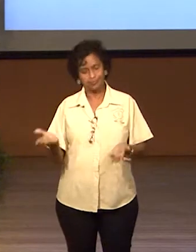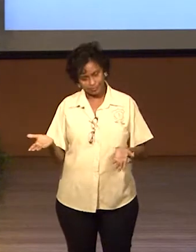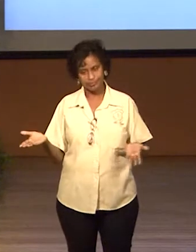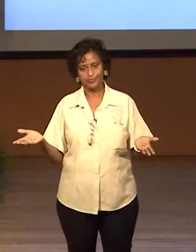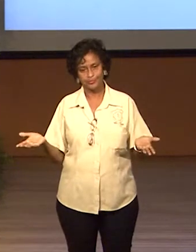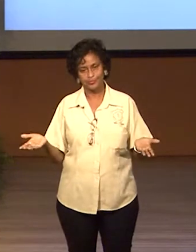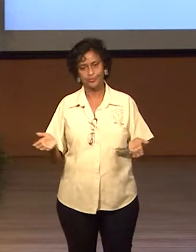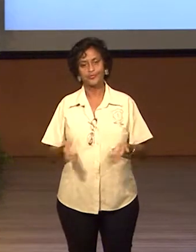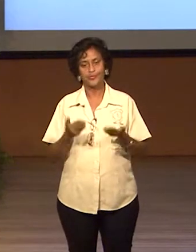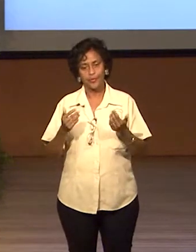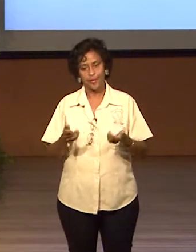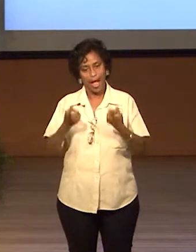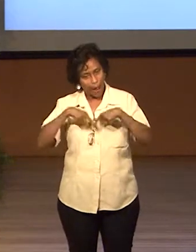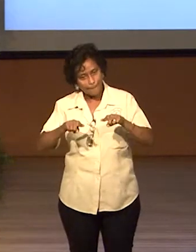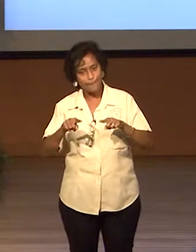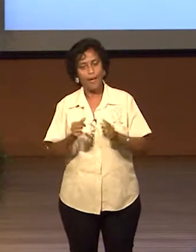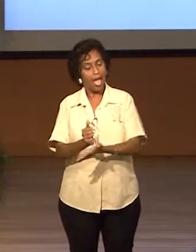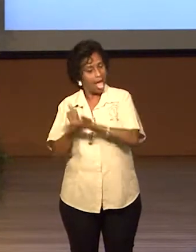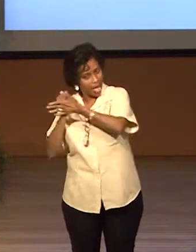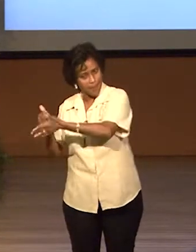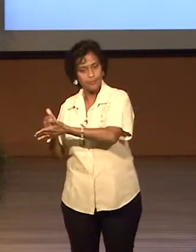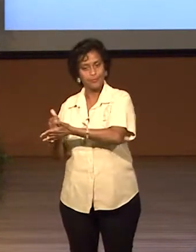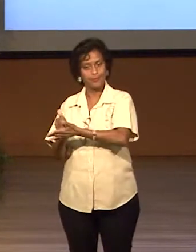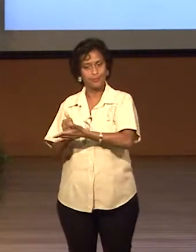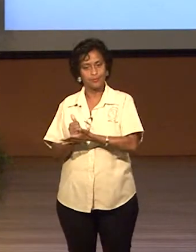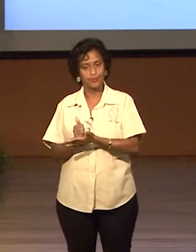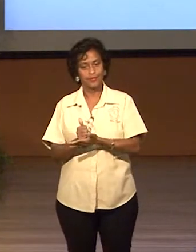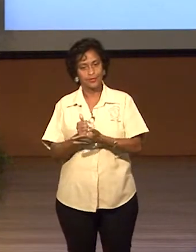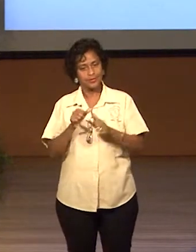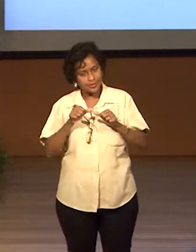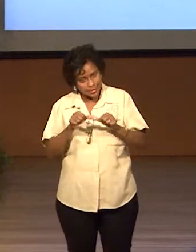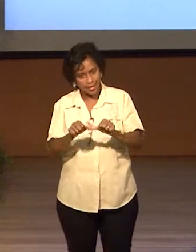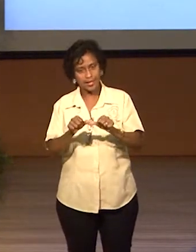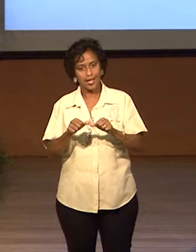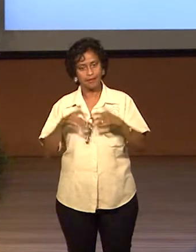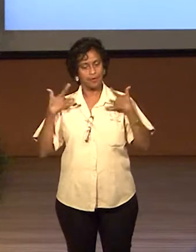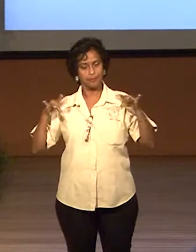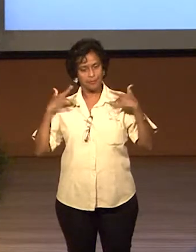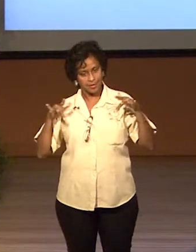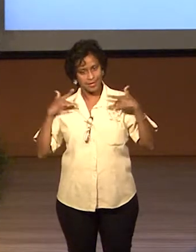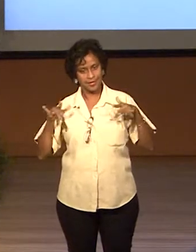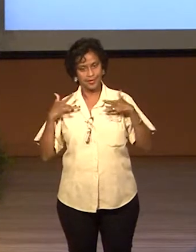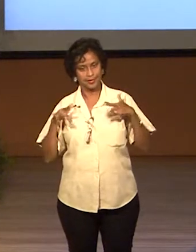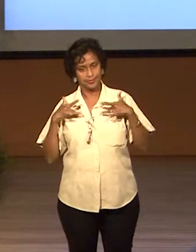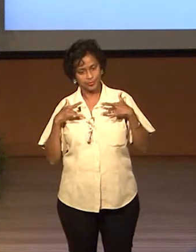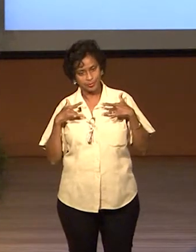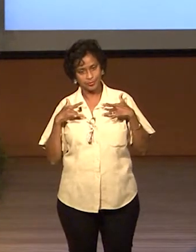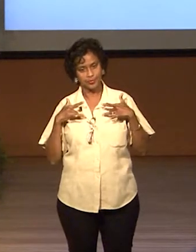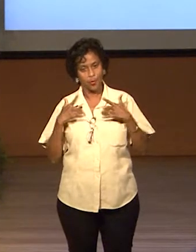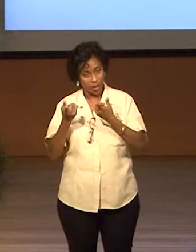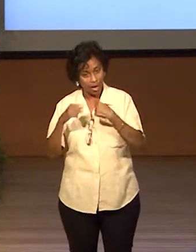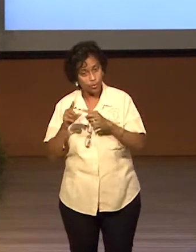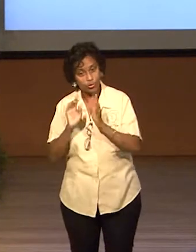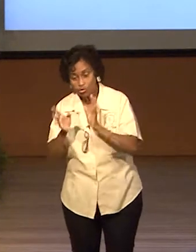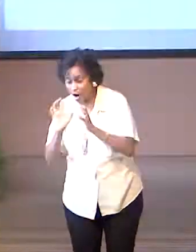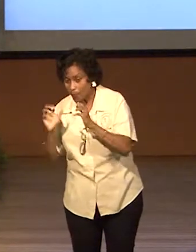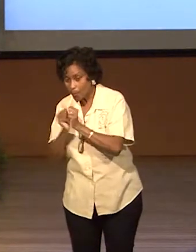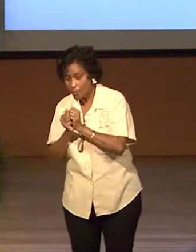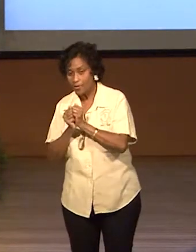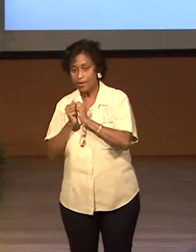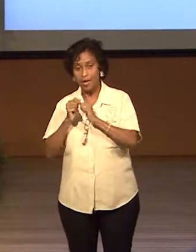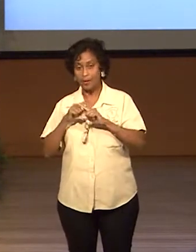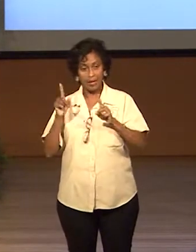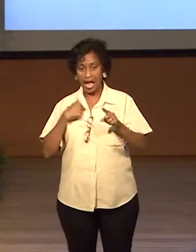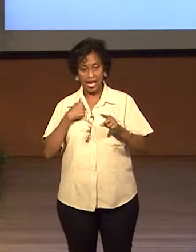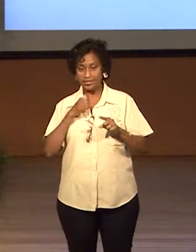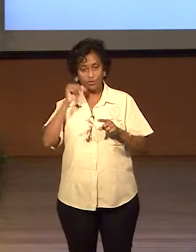labeling, is so powerfully stigmatizing that I think that it's always important in engaging people